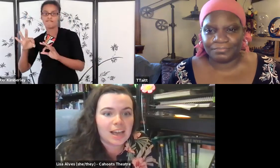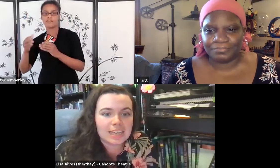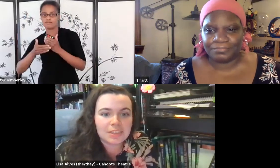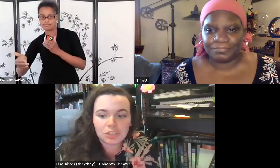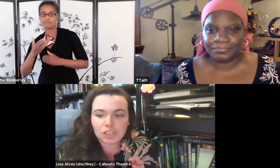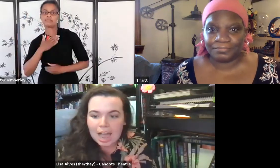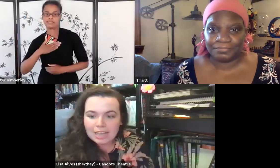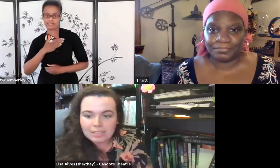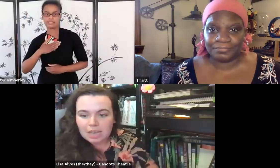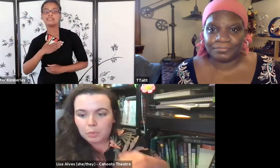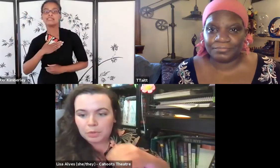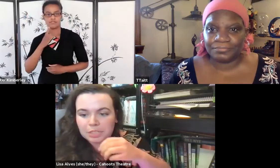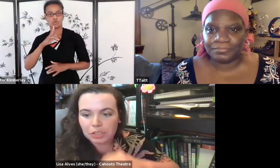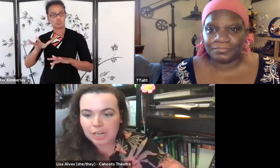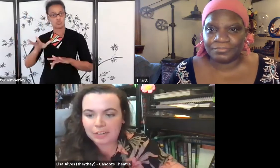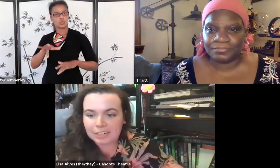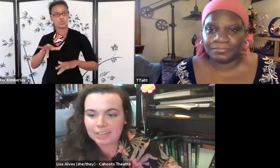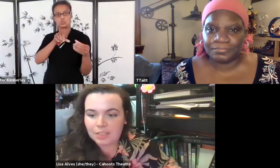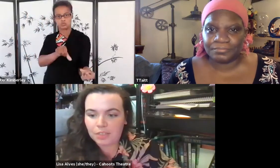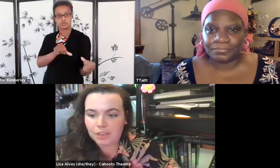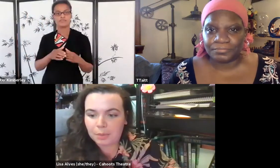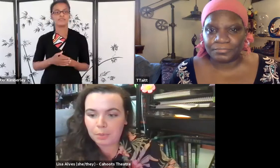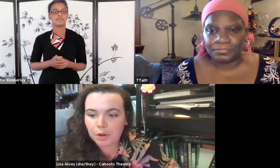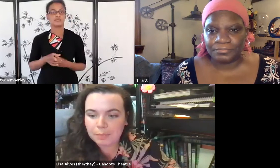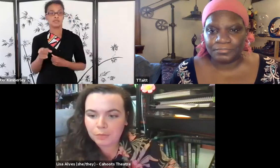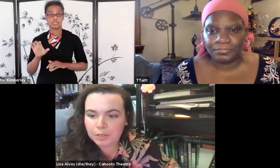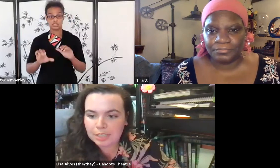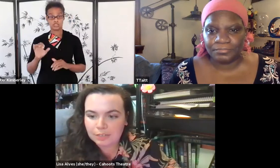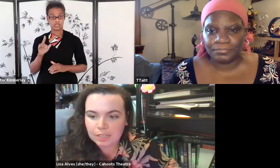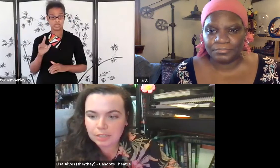In the chat, I'm going to be sharing the program for the evening